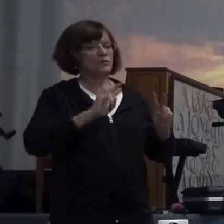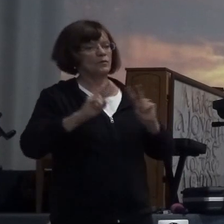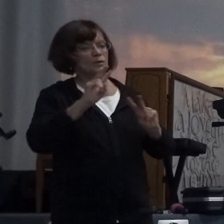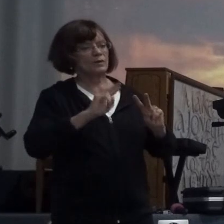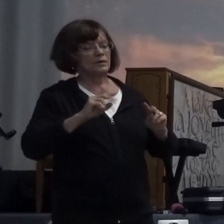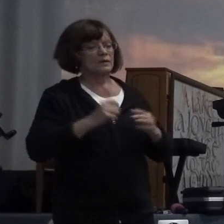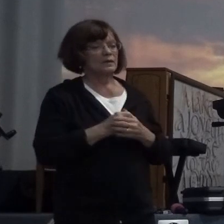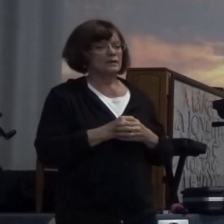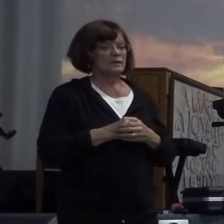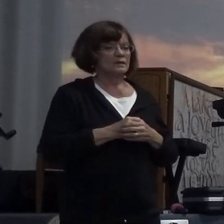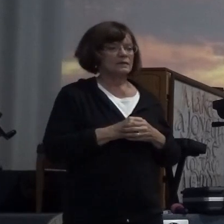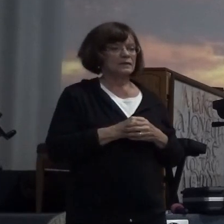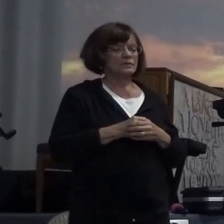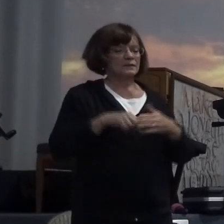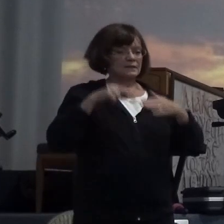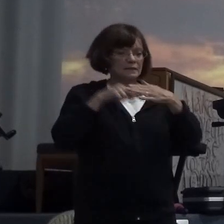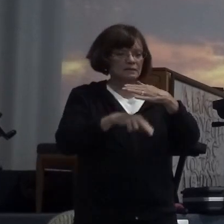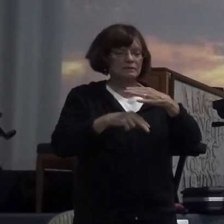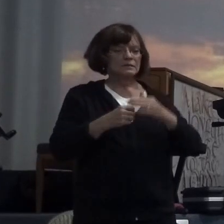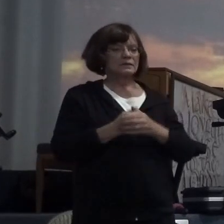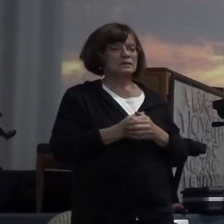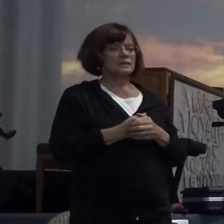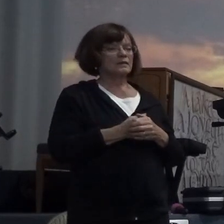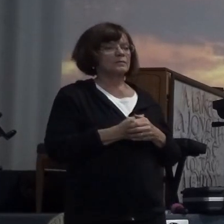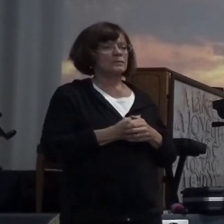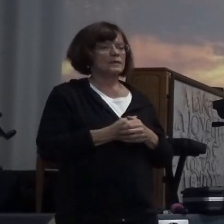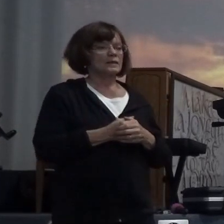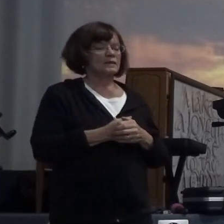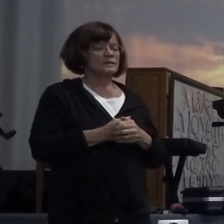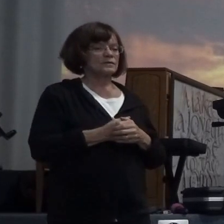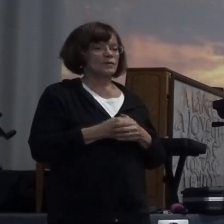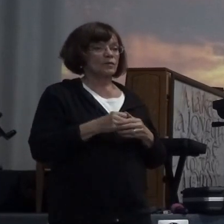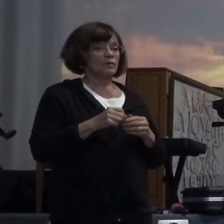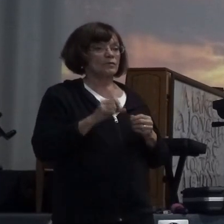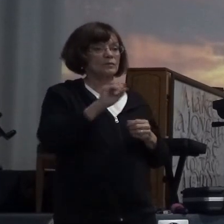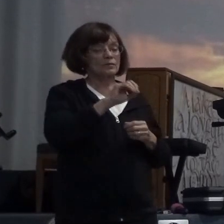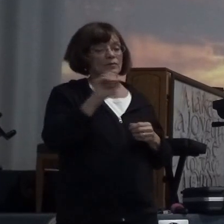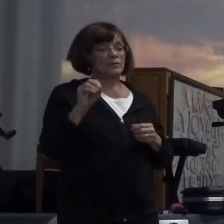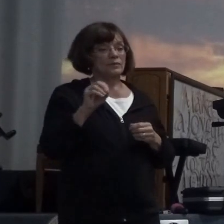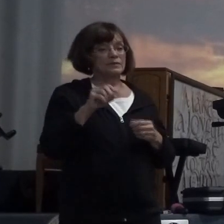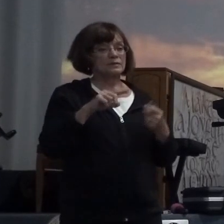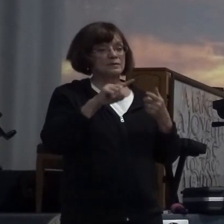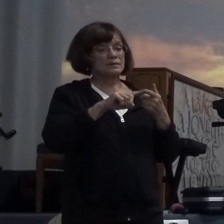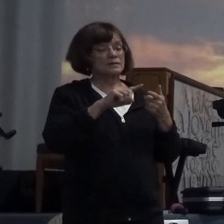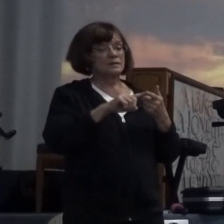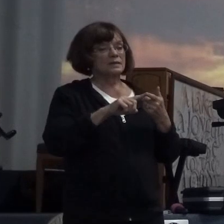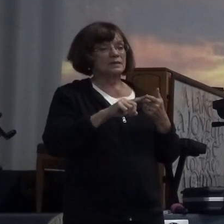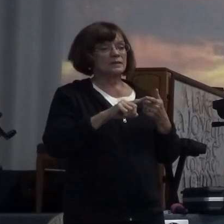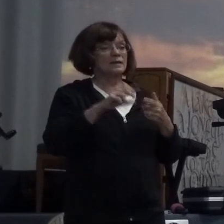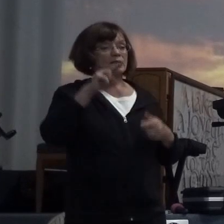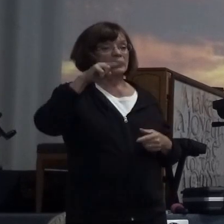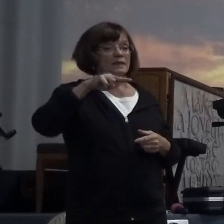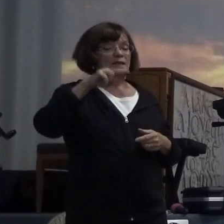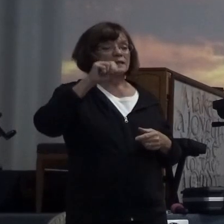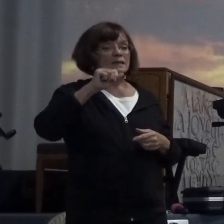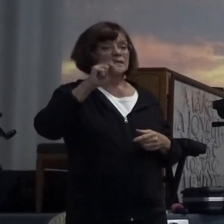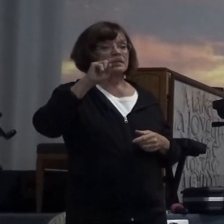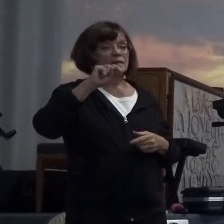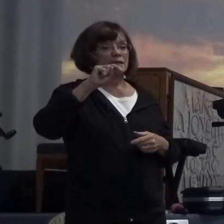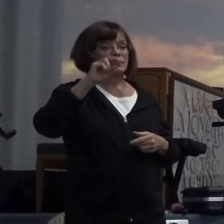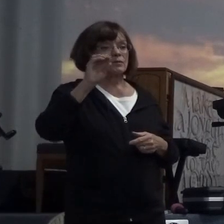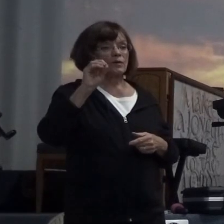had been killed. Their bitter resentment was severe, so Nero realized that he had to redirect the